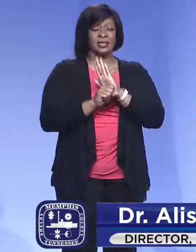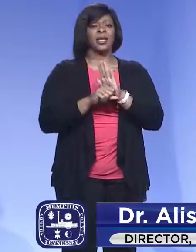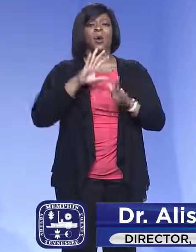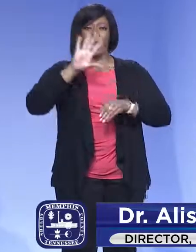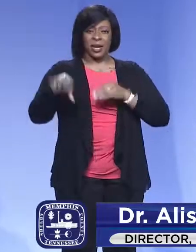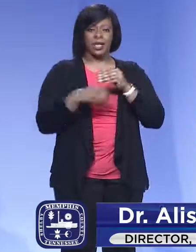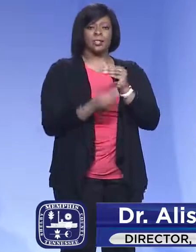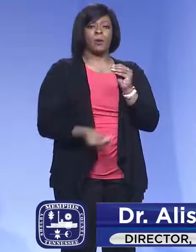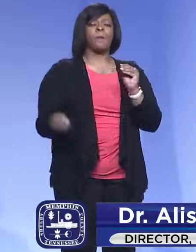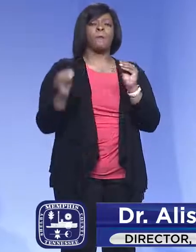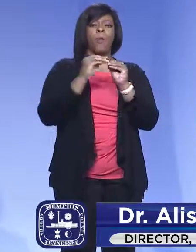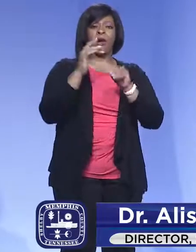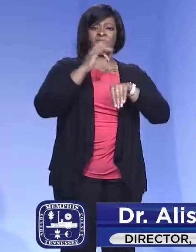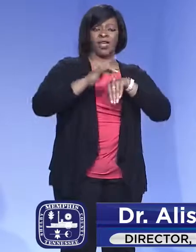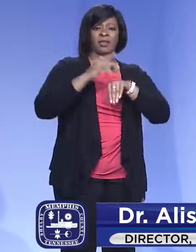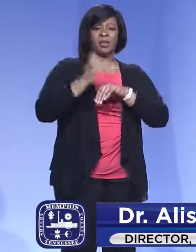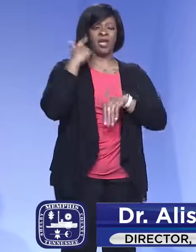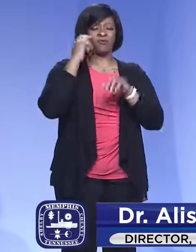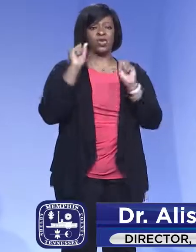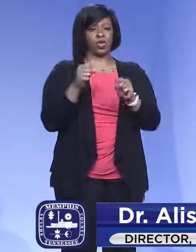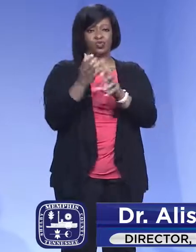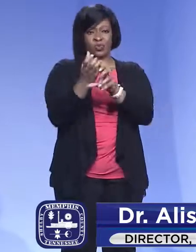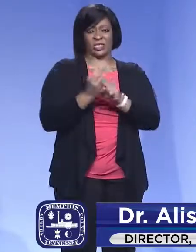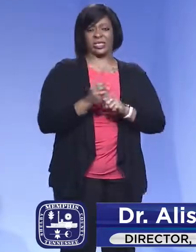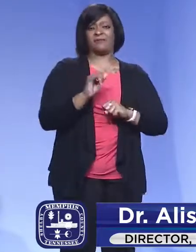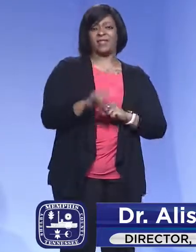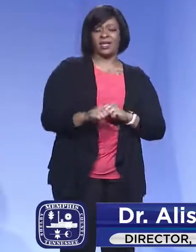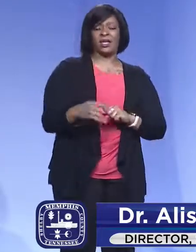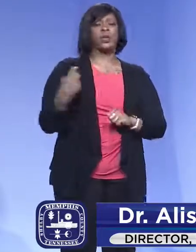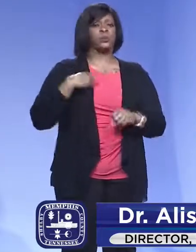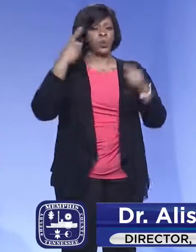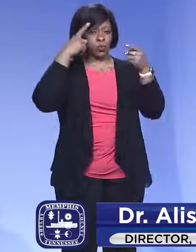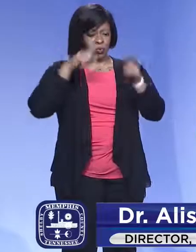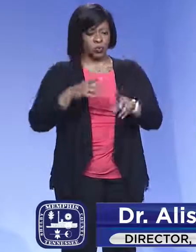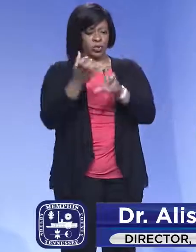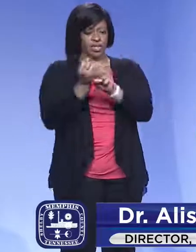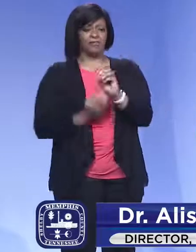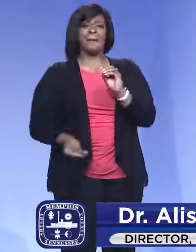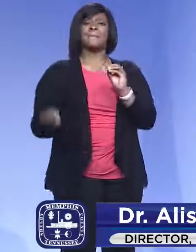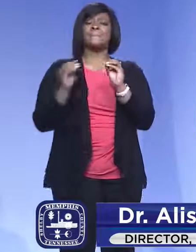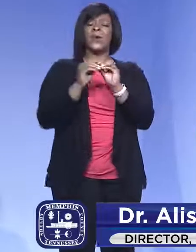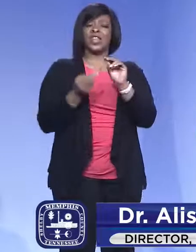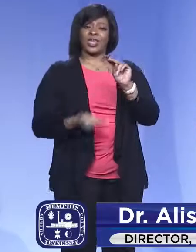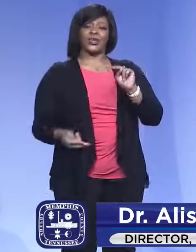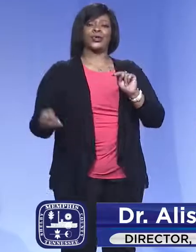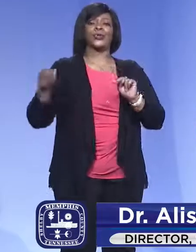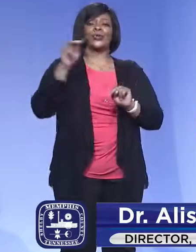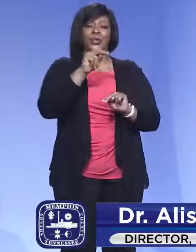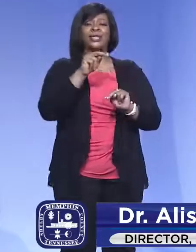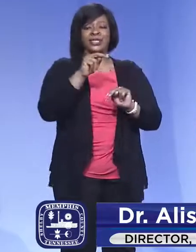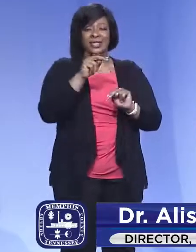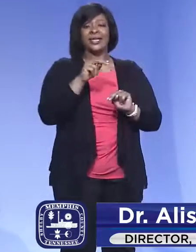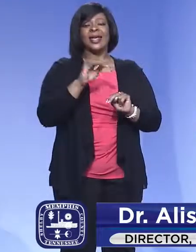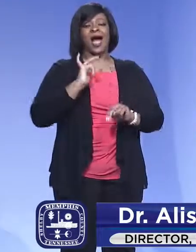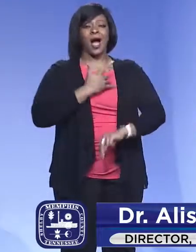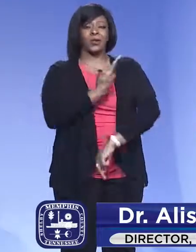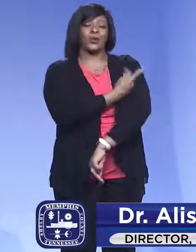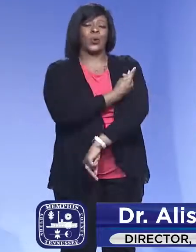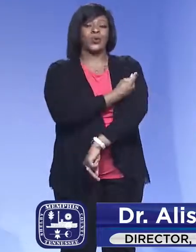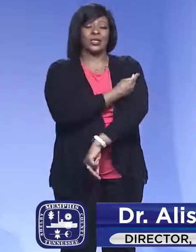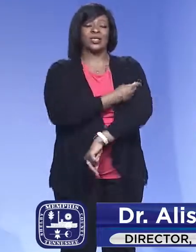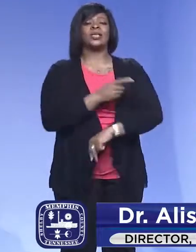additional vaccine available if we could receive it. We agreed to receive it, and that increased our dosages. So there will